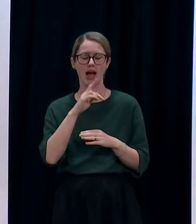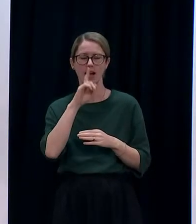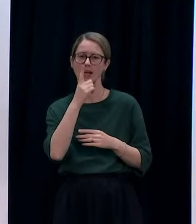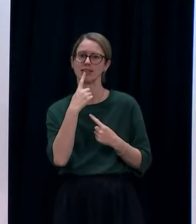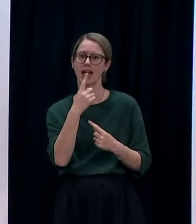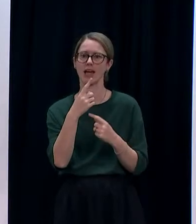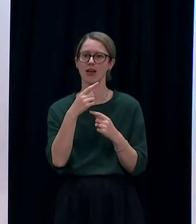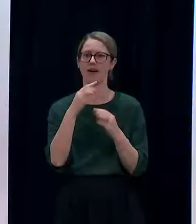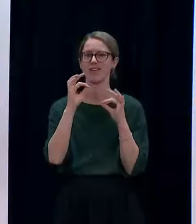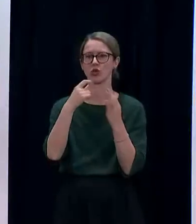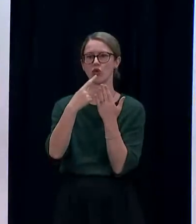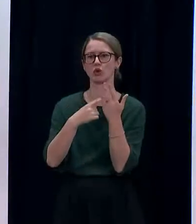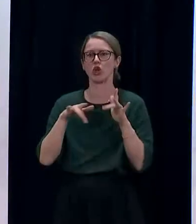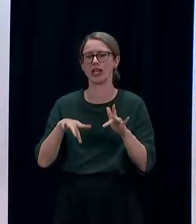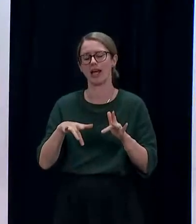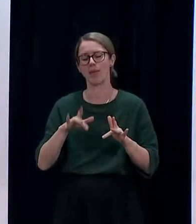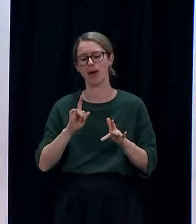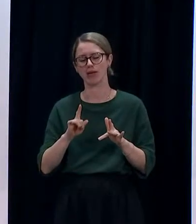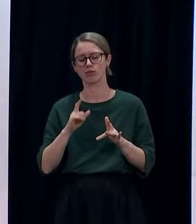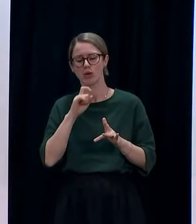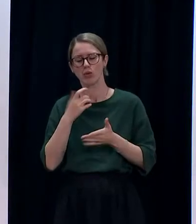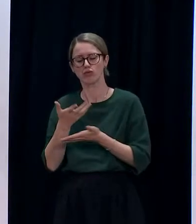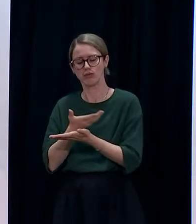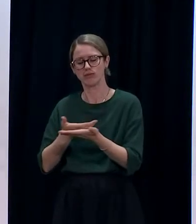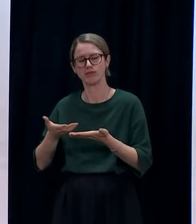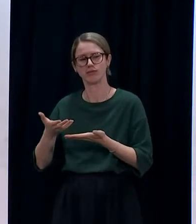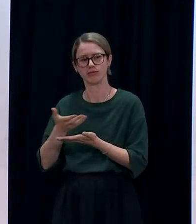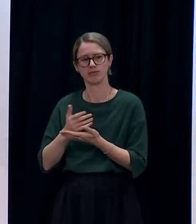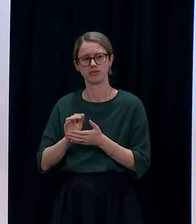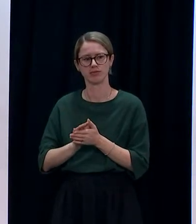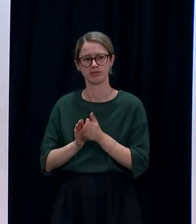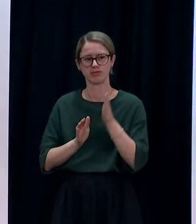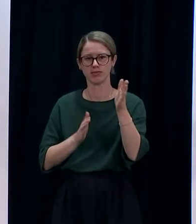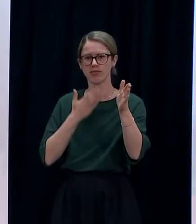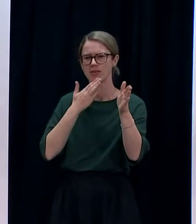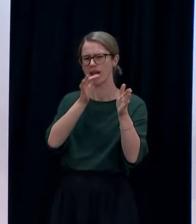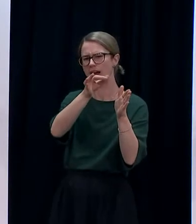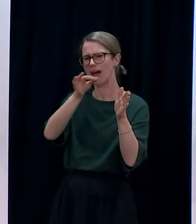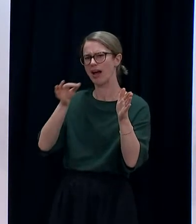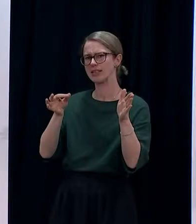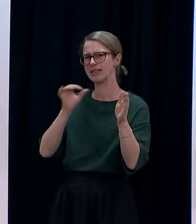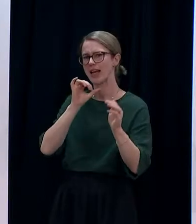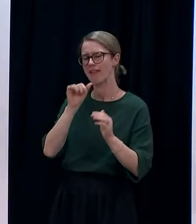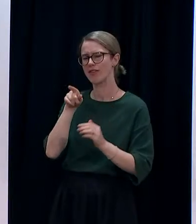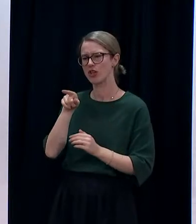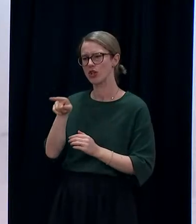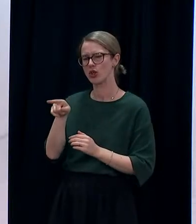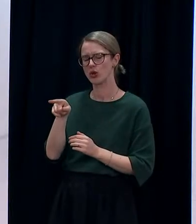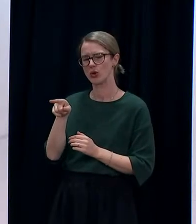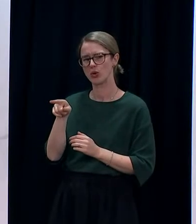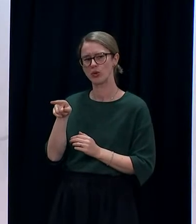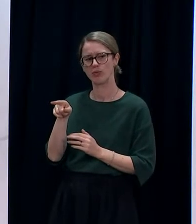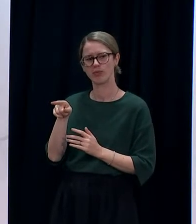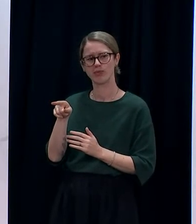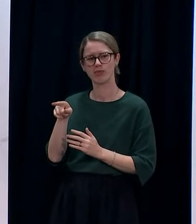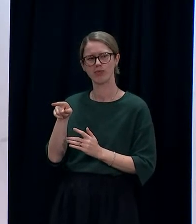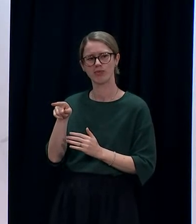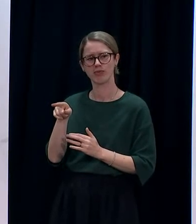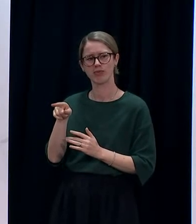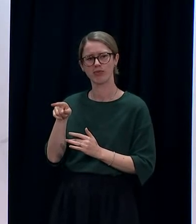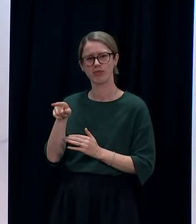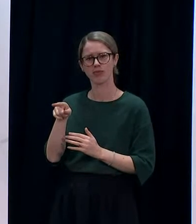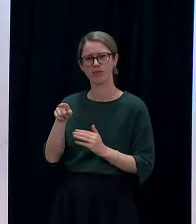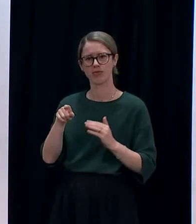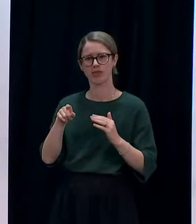systematic approach, and that's now going to be the subject of consultation that we're doing. Please, if you have ruled out completely any form of